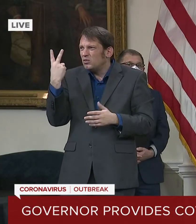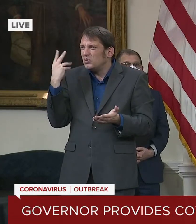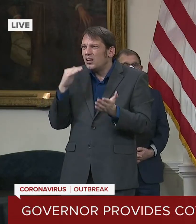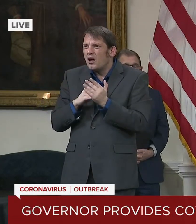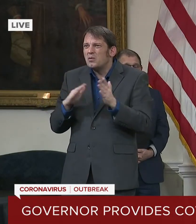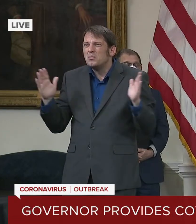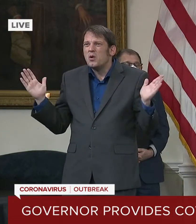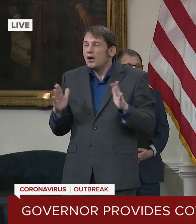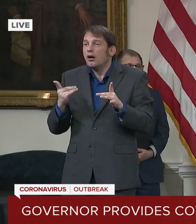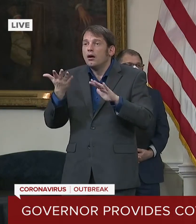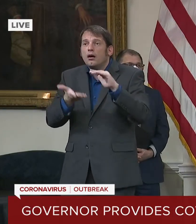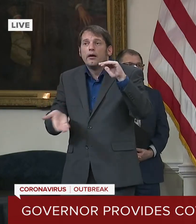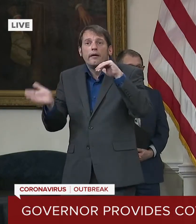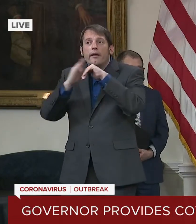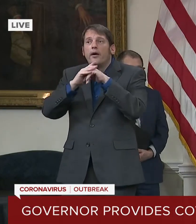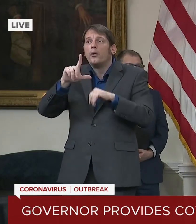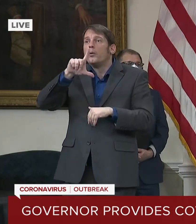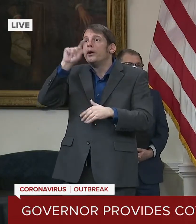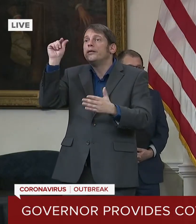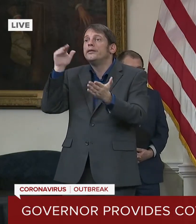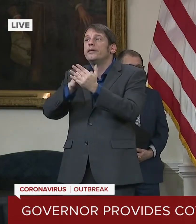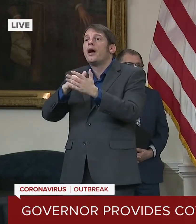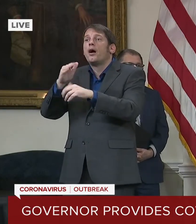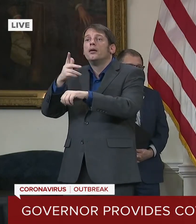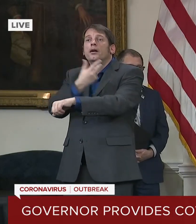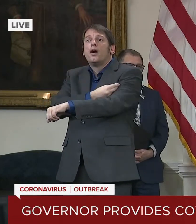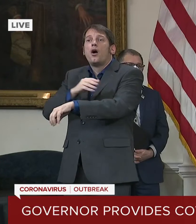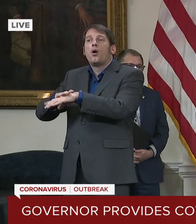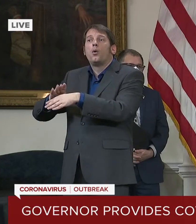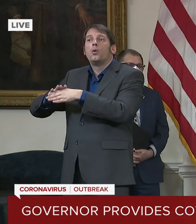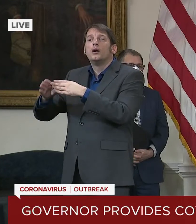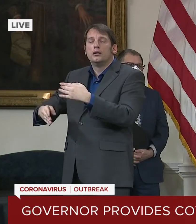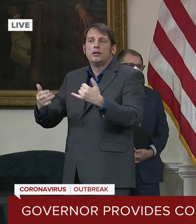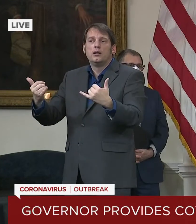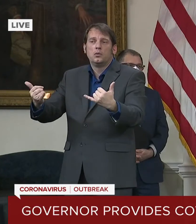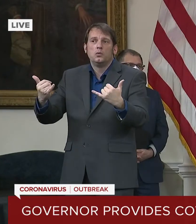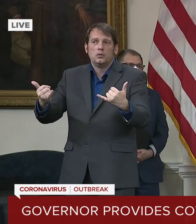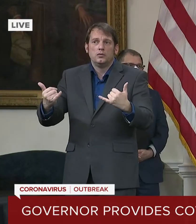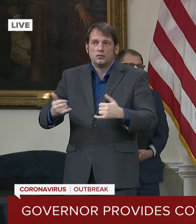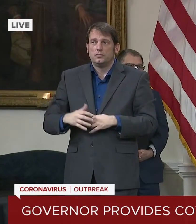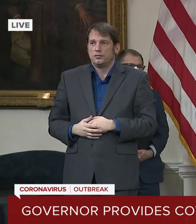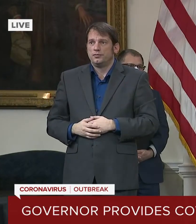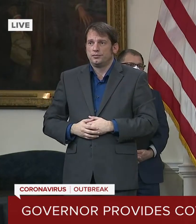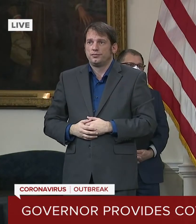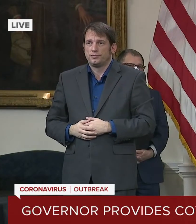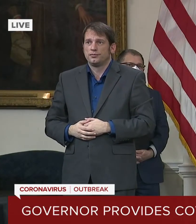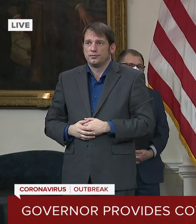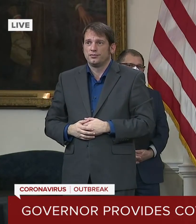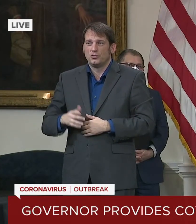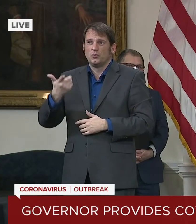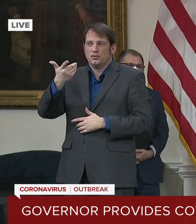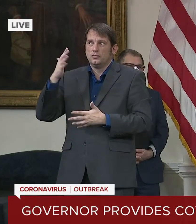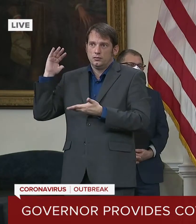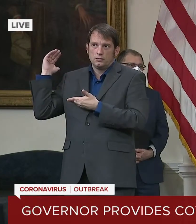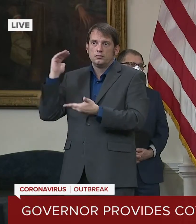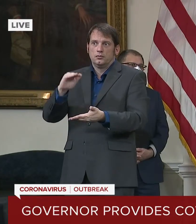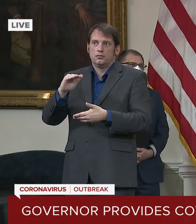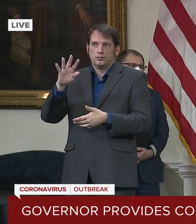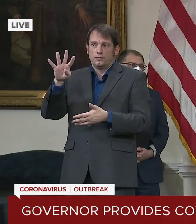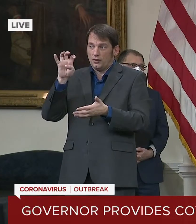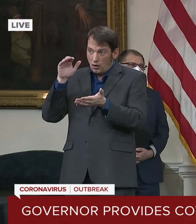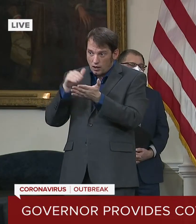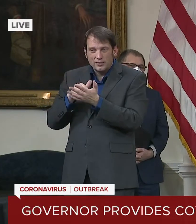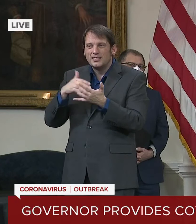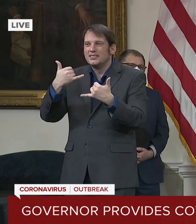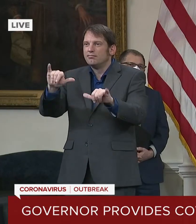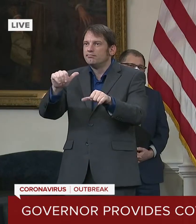weekend. So by broadening it, we now got to 400,000 vaccines. Yes, there's not enough for everybody. We